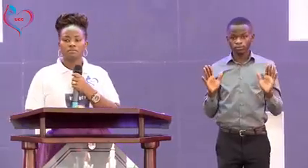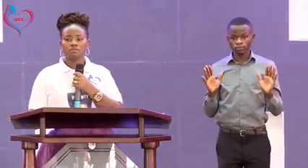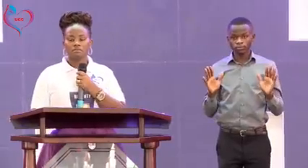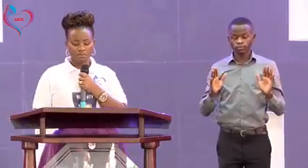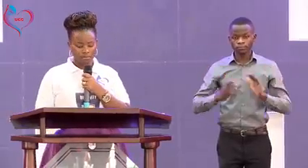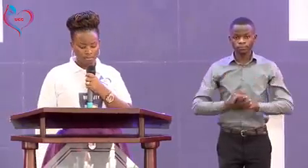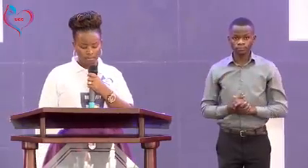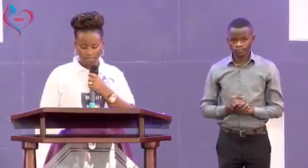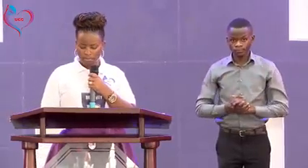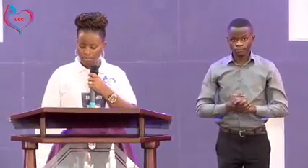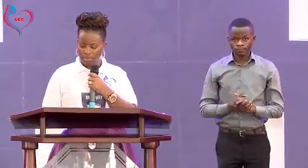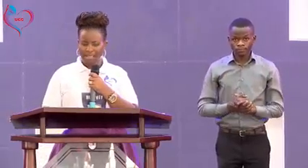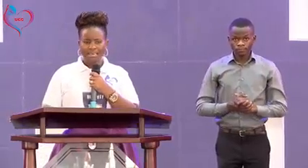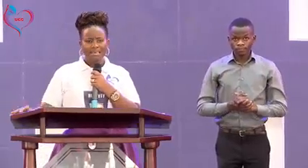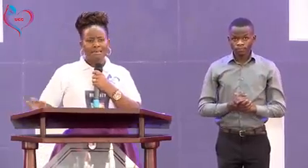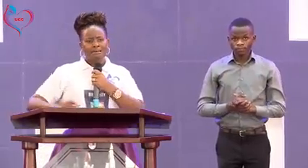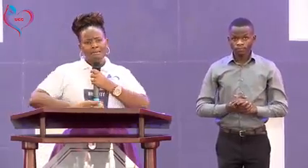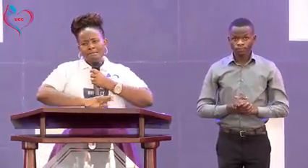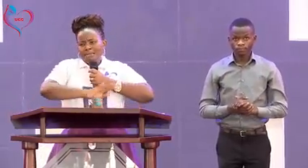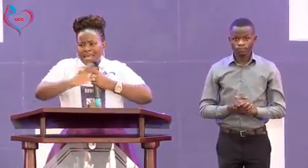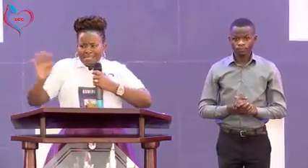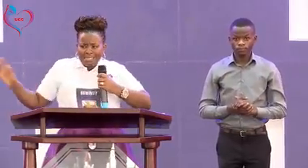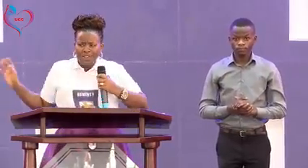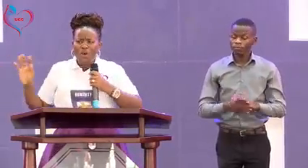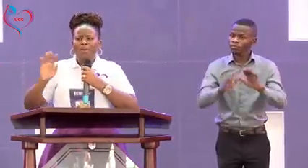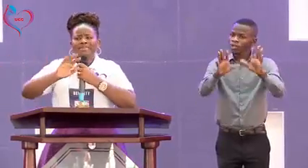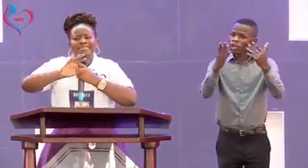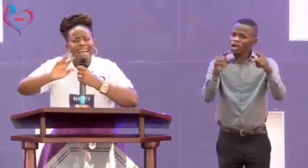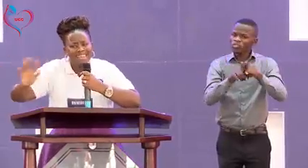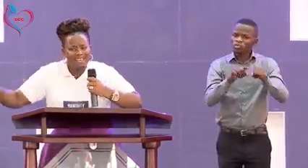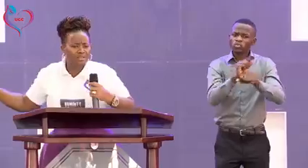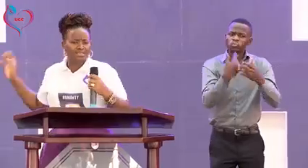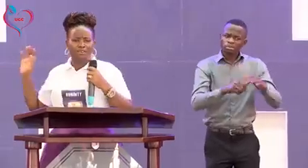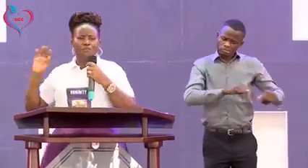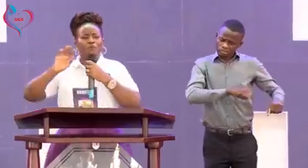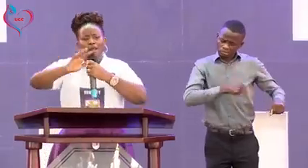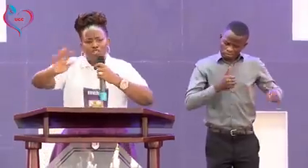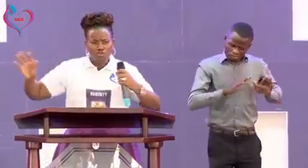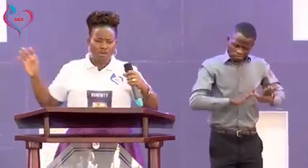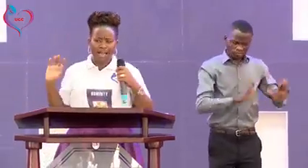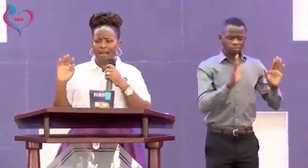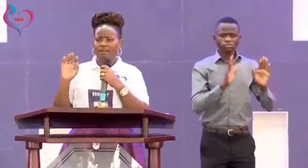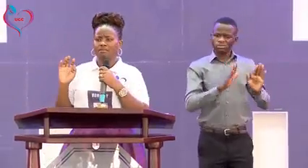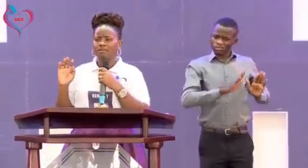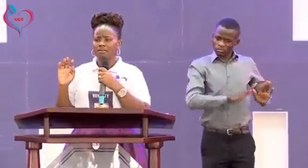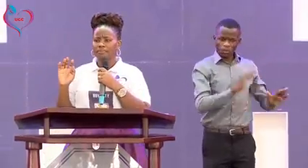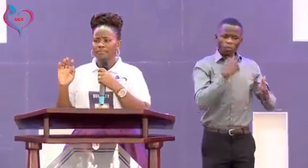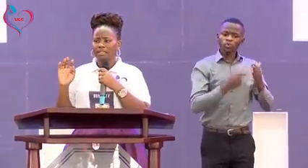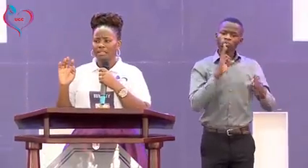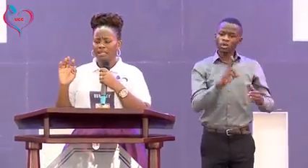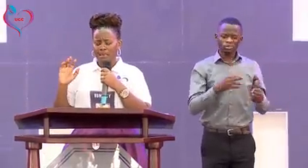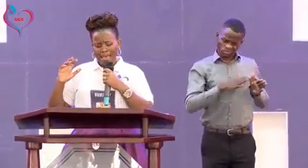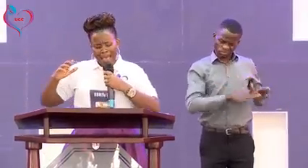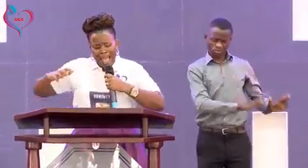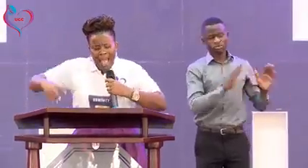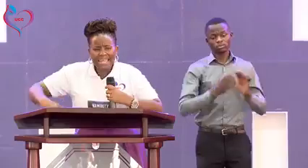chifumitirizamu okubanga bakutairia, osobolo kujamu abo abatairi abakomori. Letting go, denying yourself of what you are.